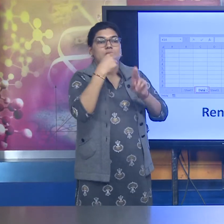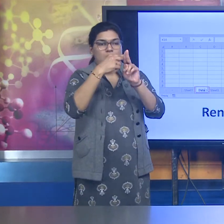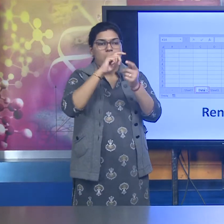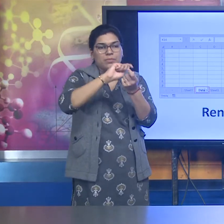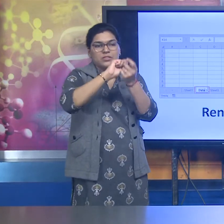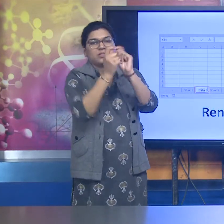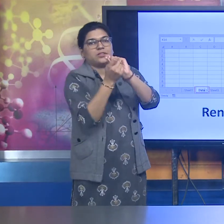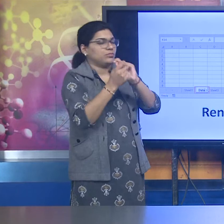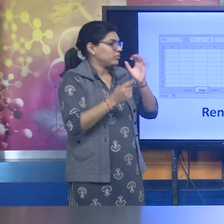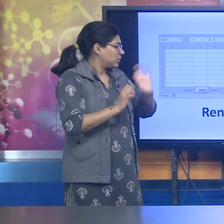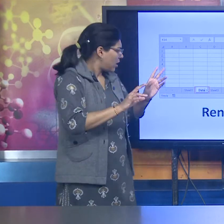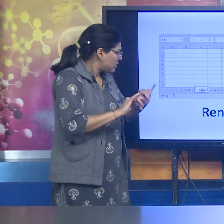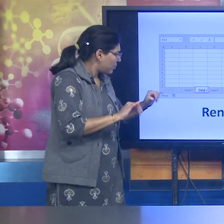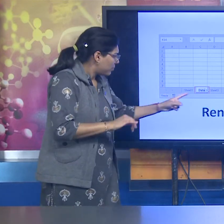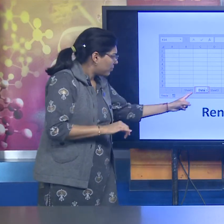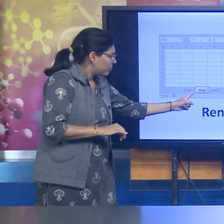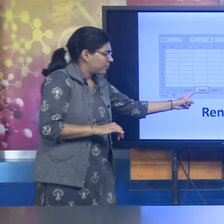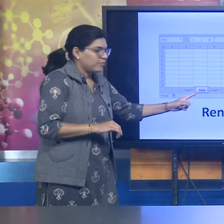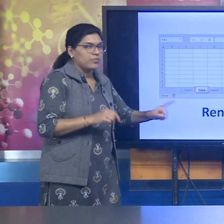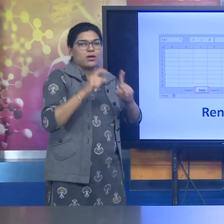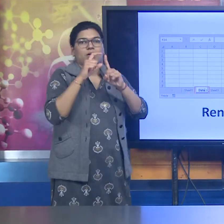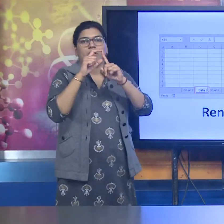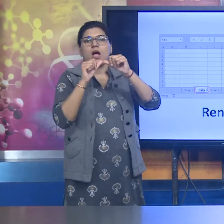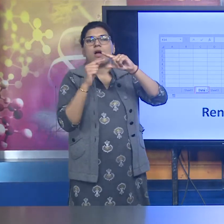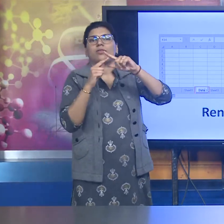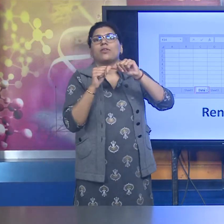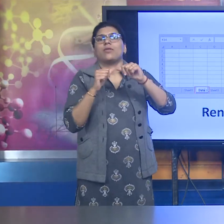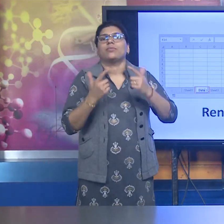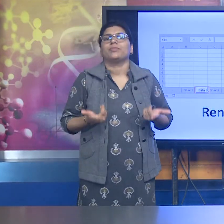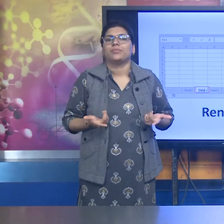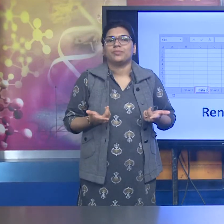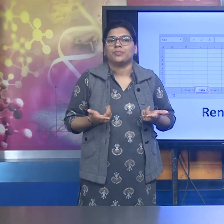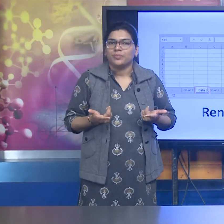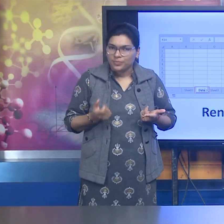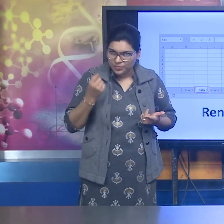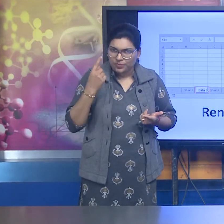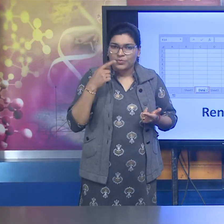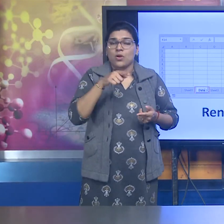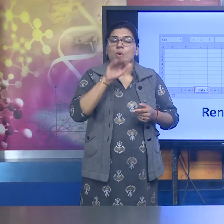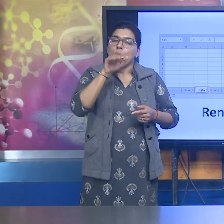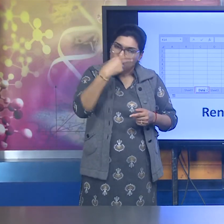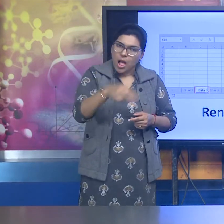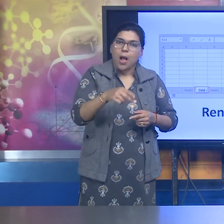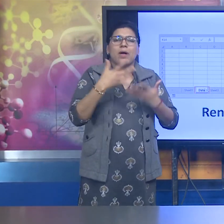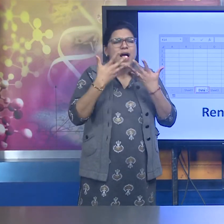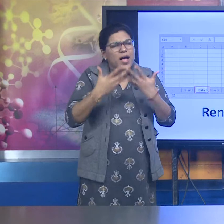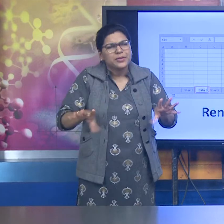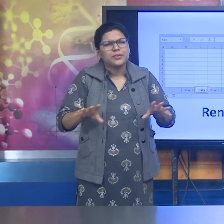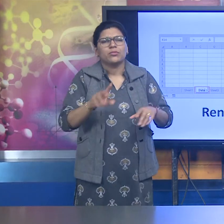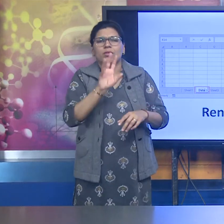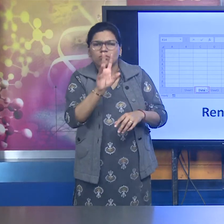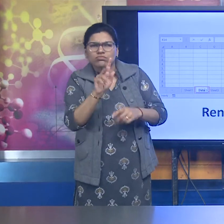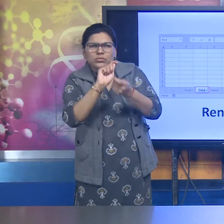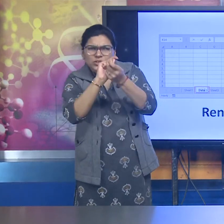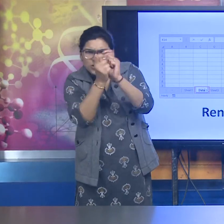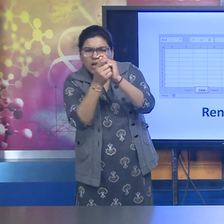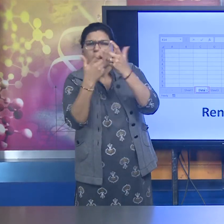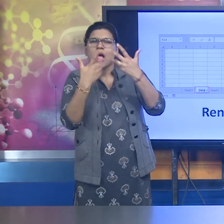to change the name, you can always do that and put whatever you want, such as